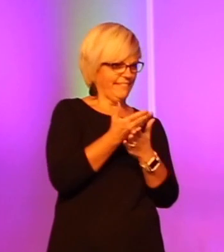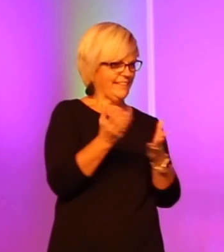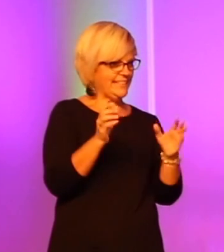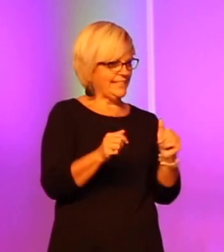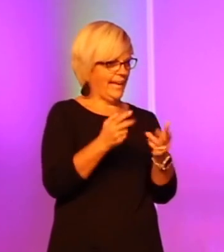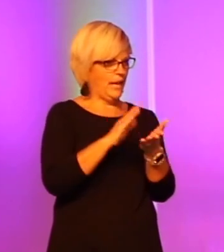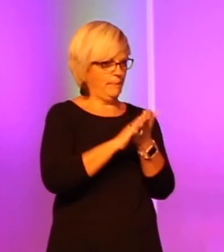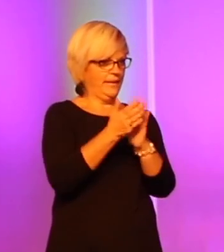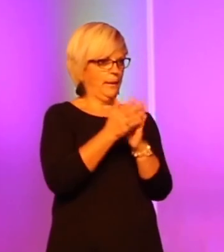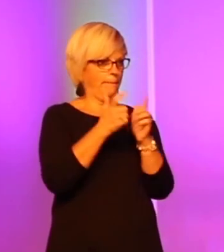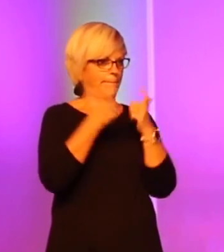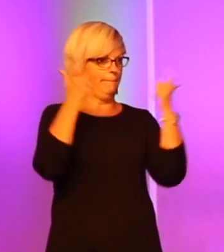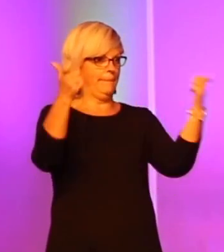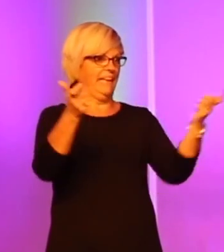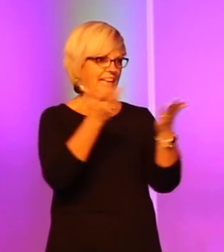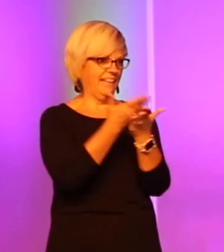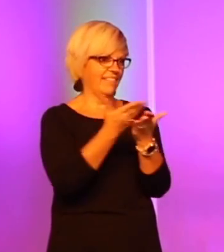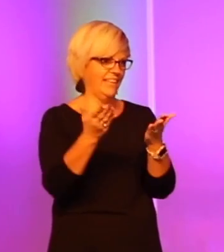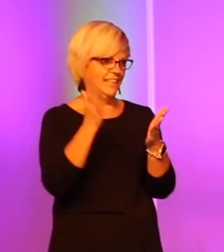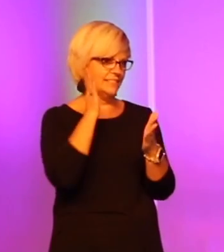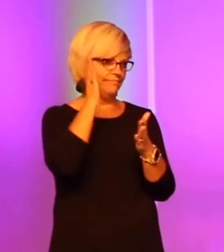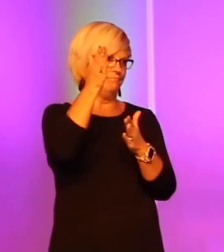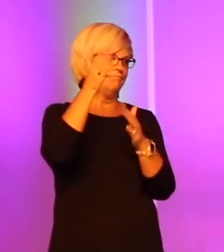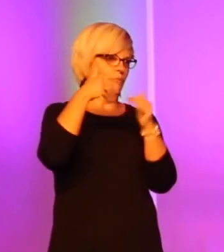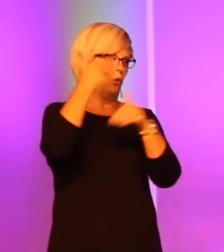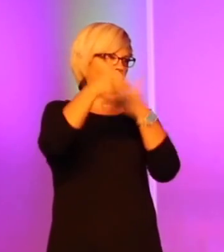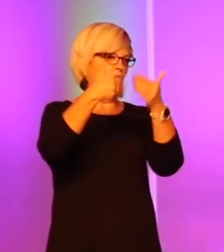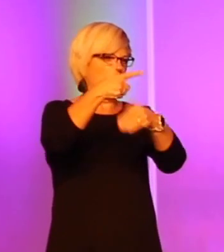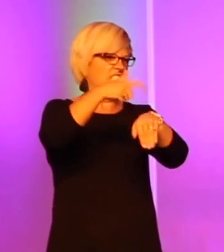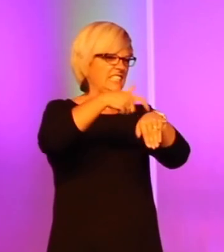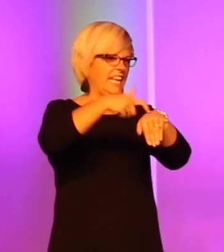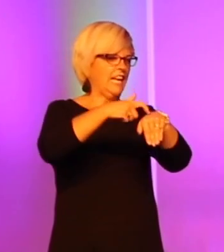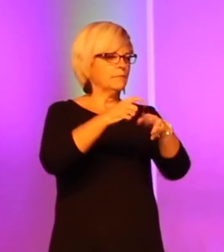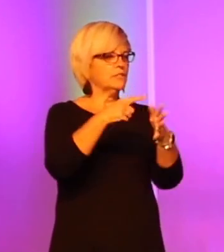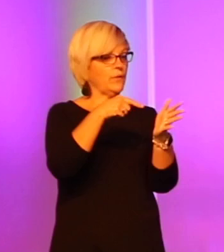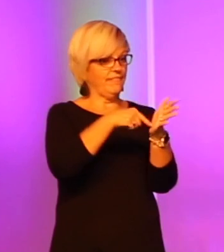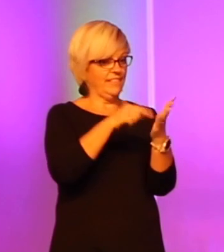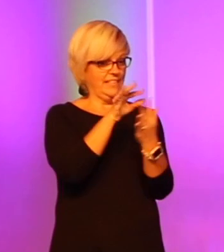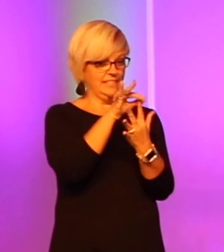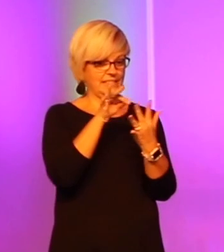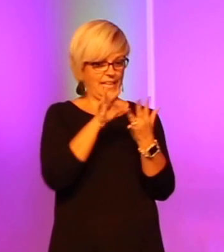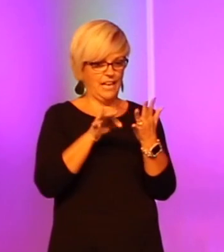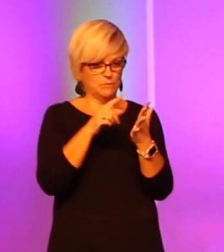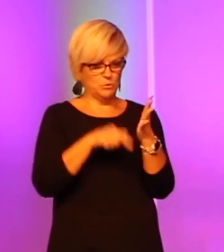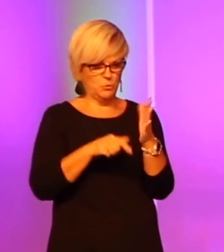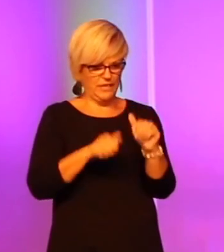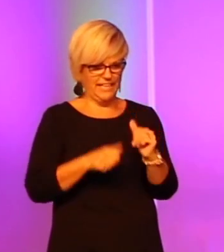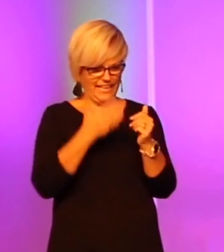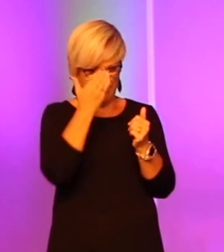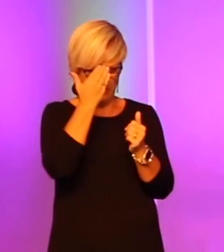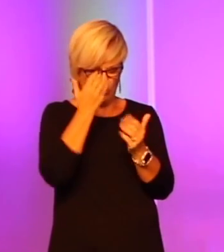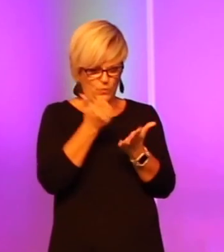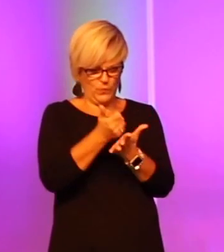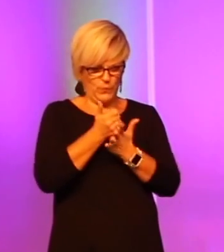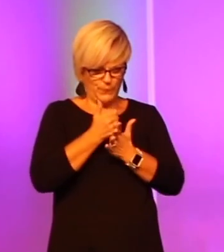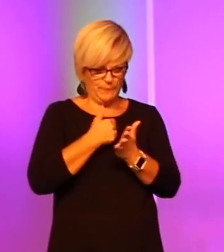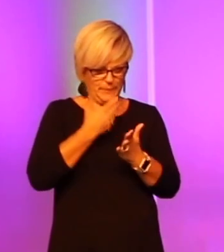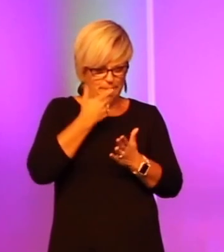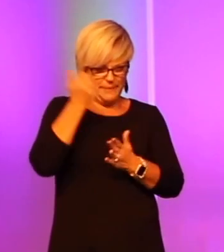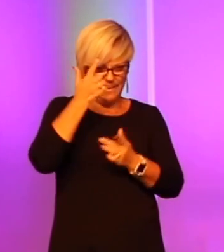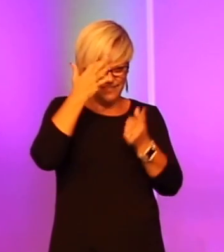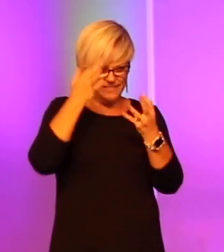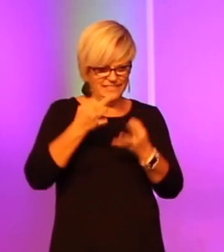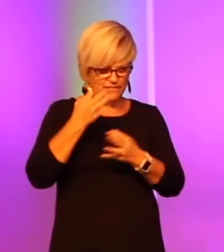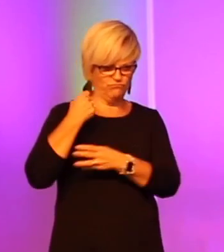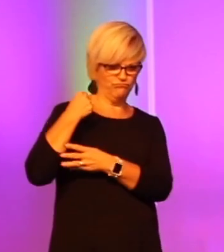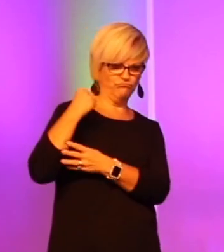things over time. And so we looked at what are some things that we can know about this option I have in front of me to help me make the best decision I can to